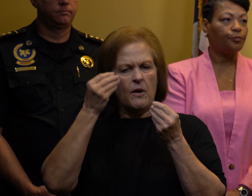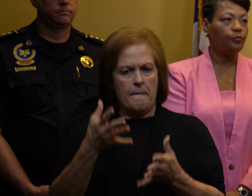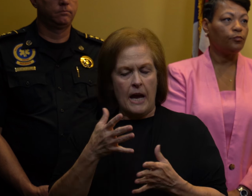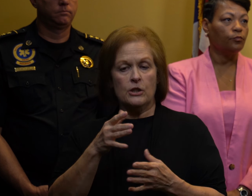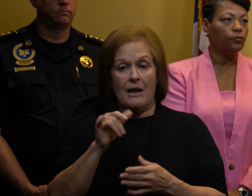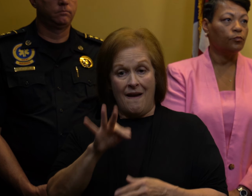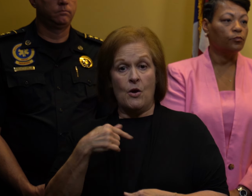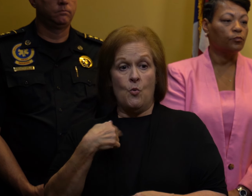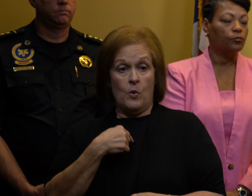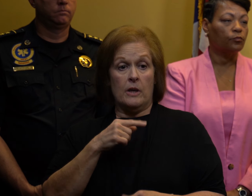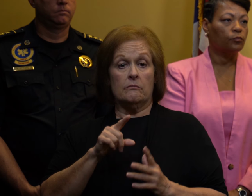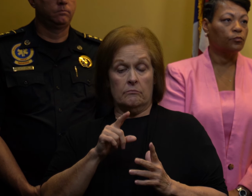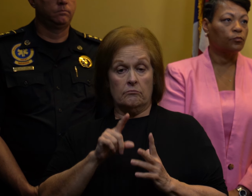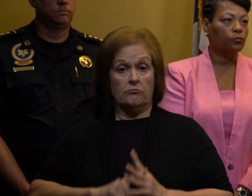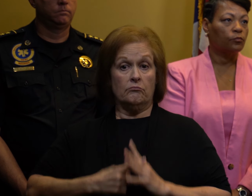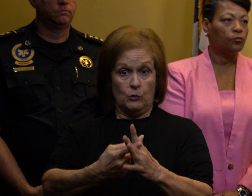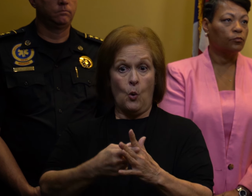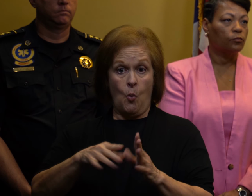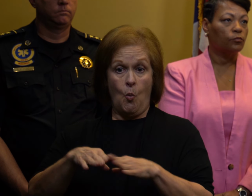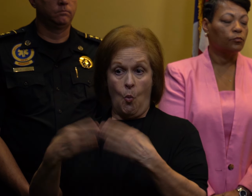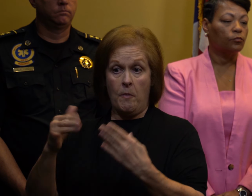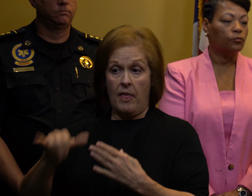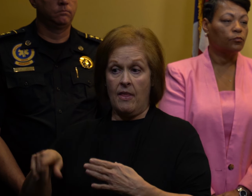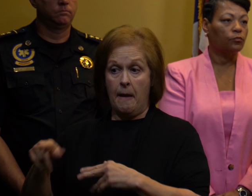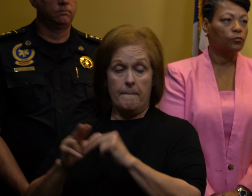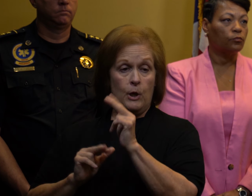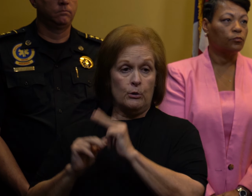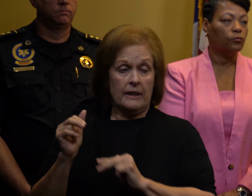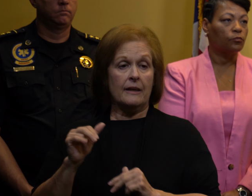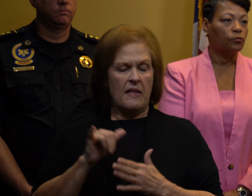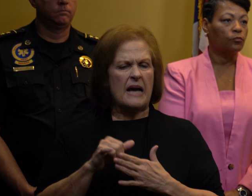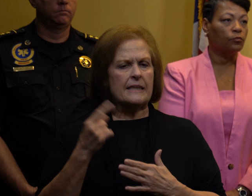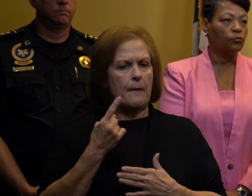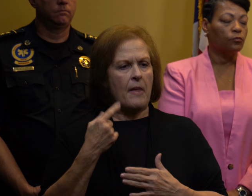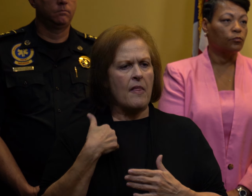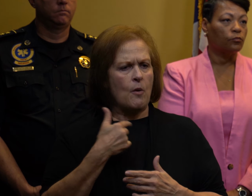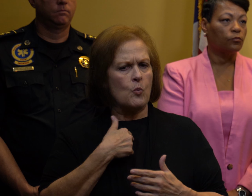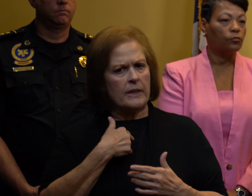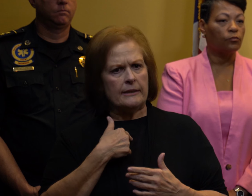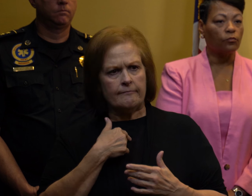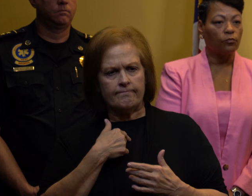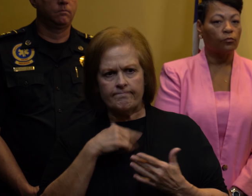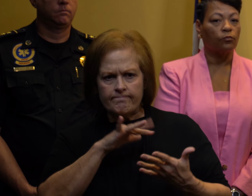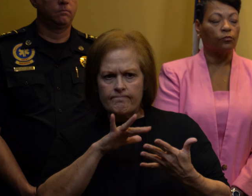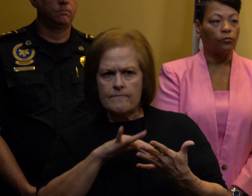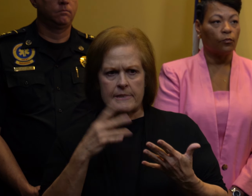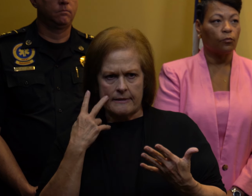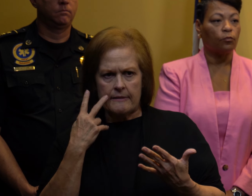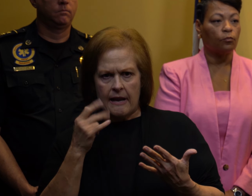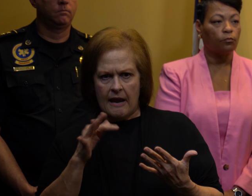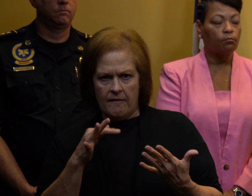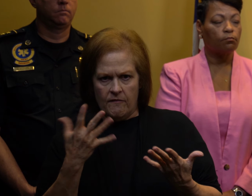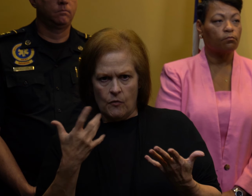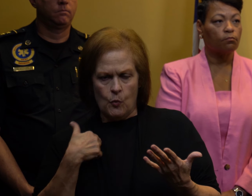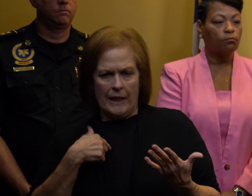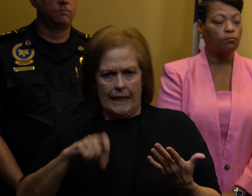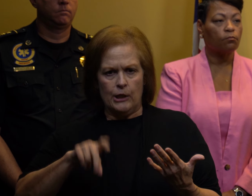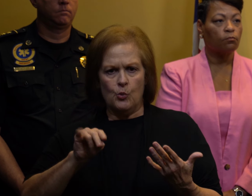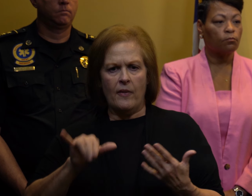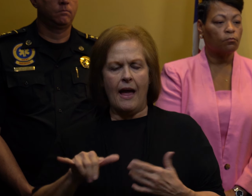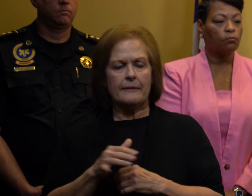to activate that, and so for now, we're just saying that is something that we're looking at, and we'll continue to monitor that